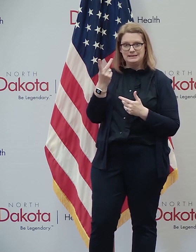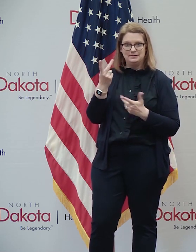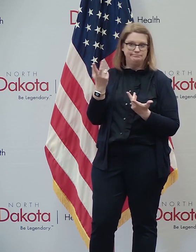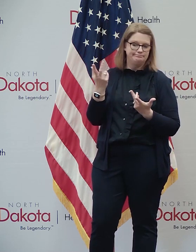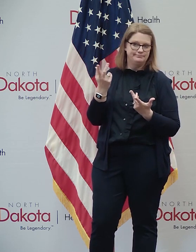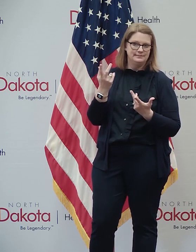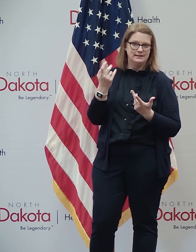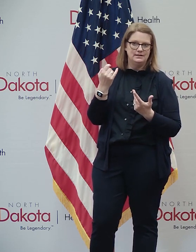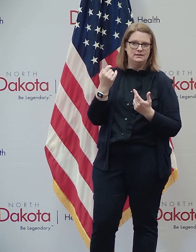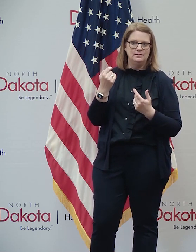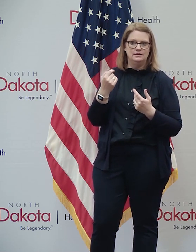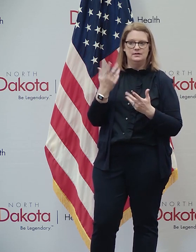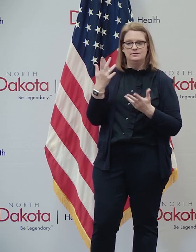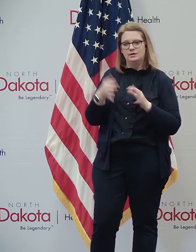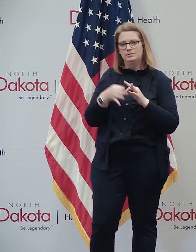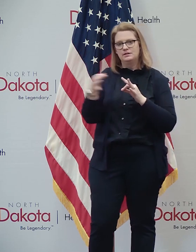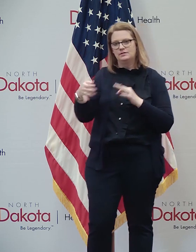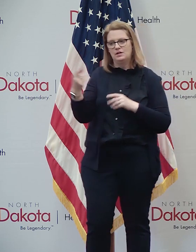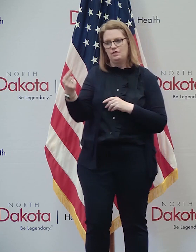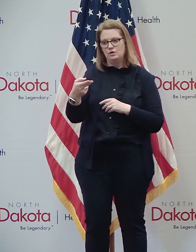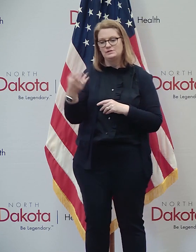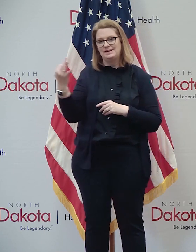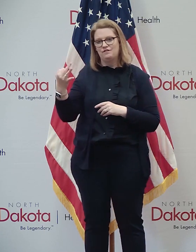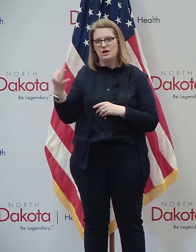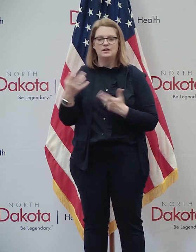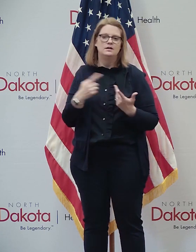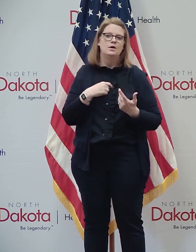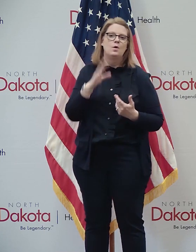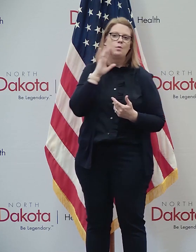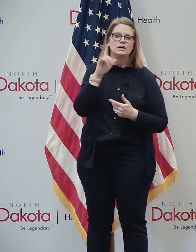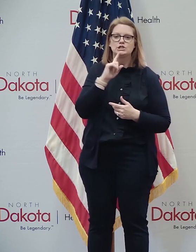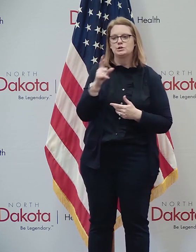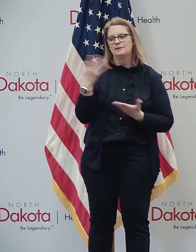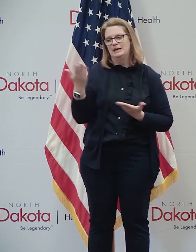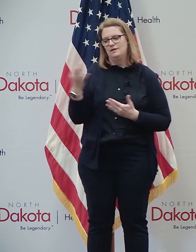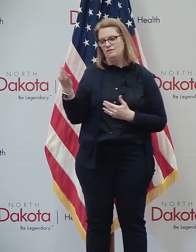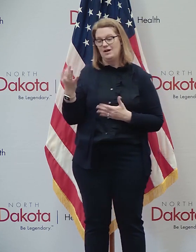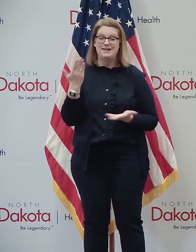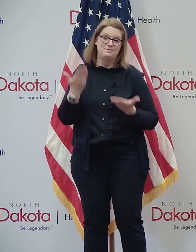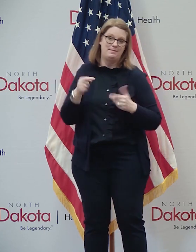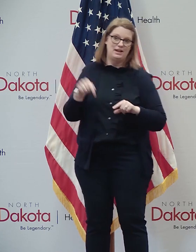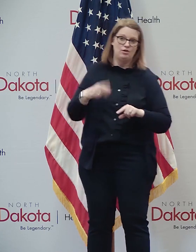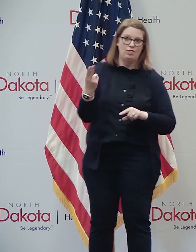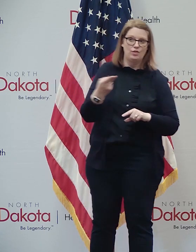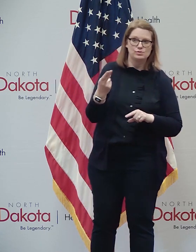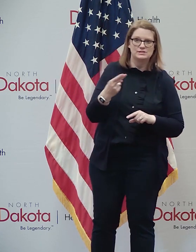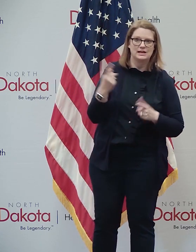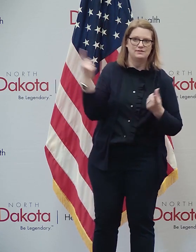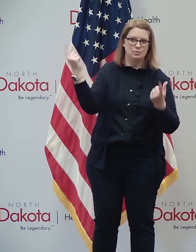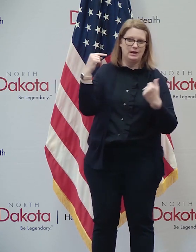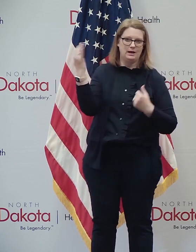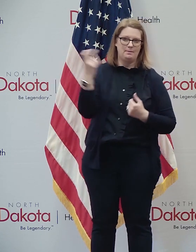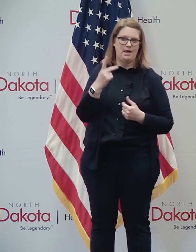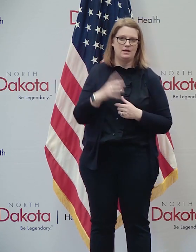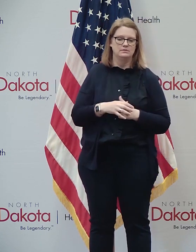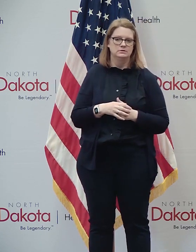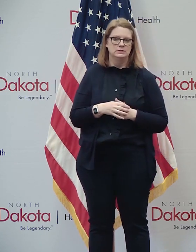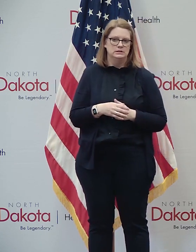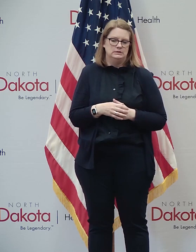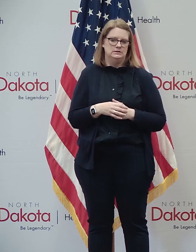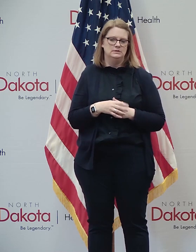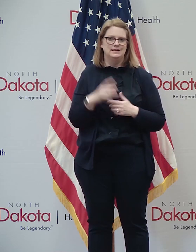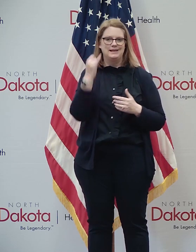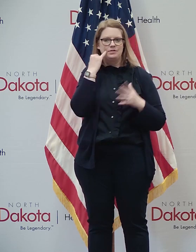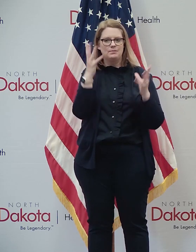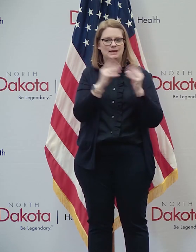Okay, with that, we are conclude today. If the White House meeting holds on Wednesday, we won't have